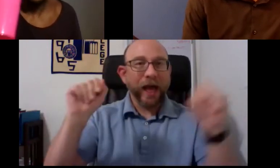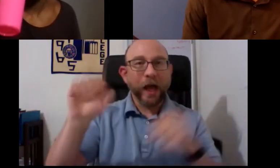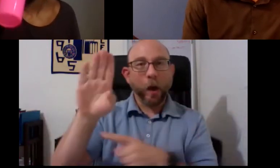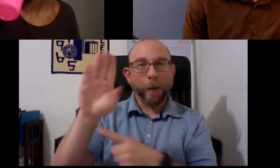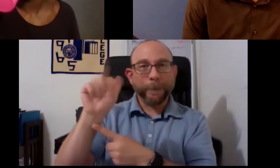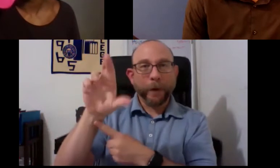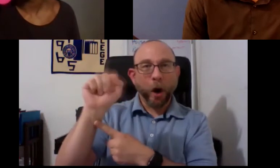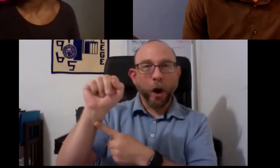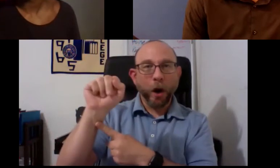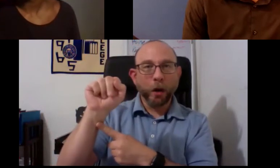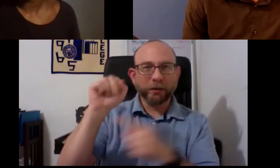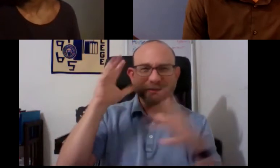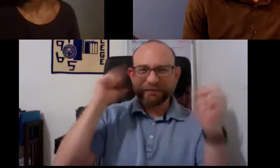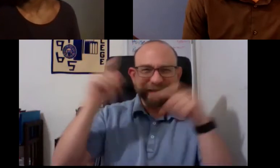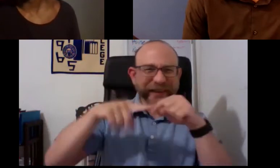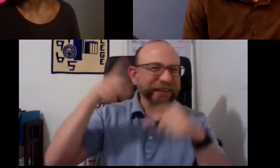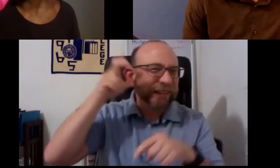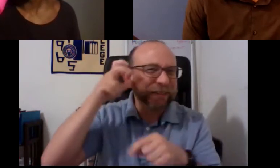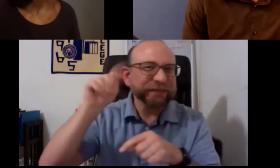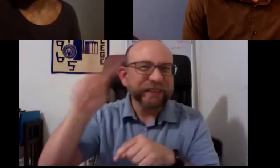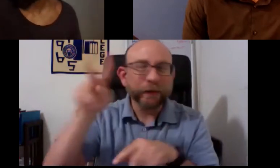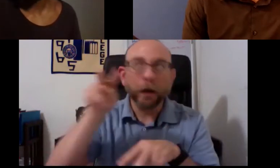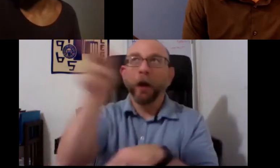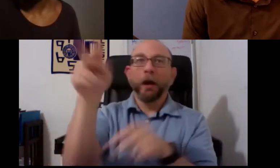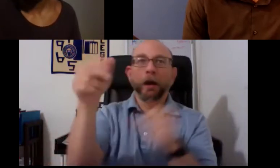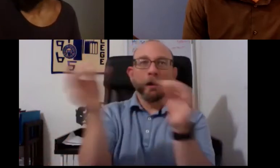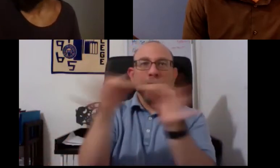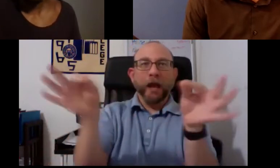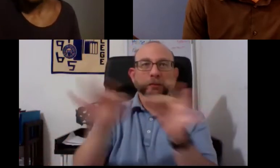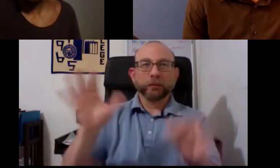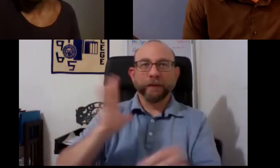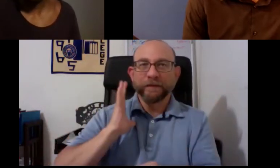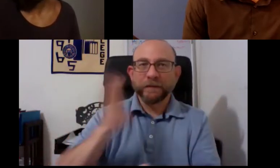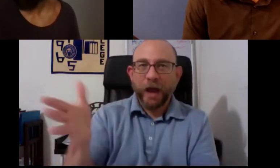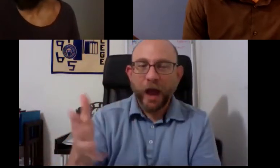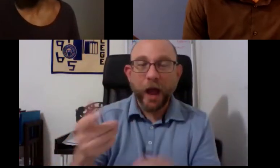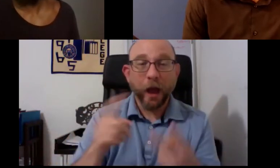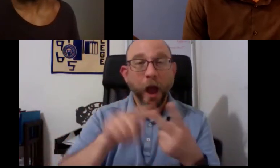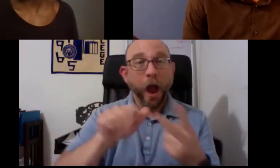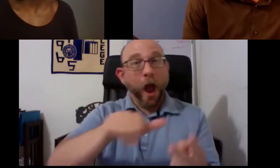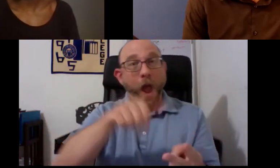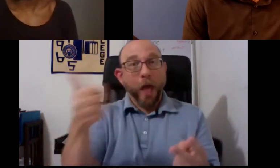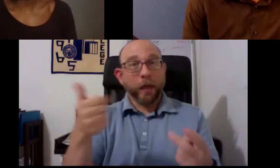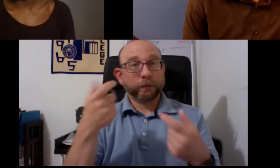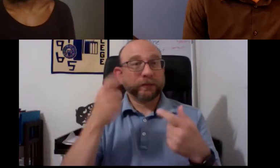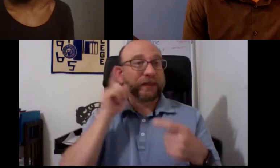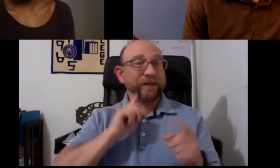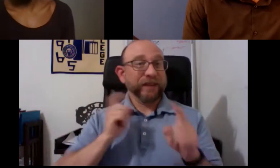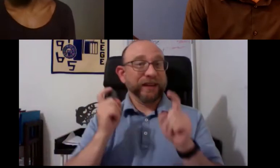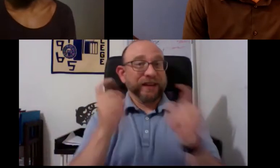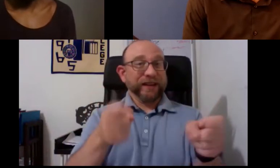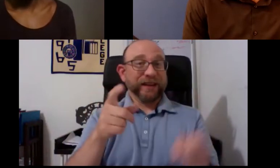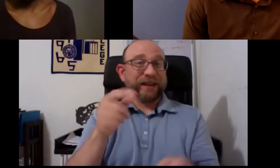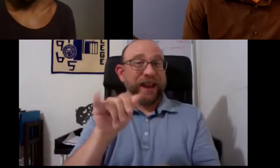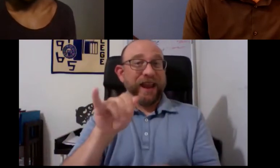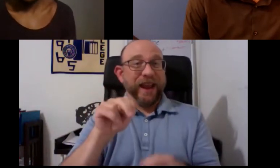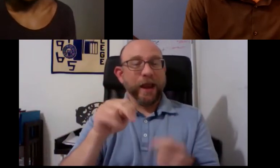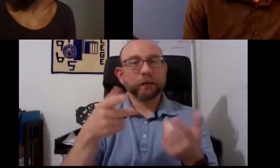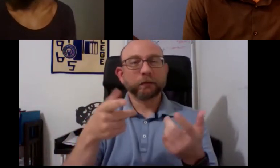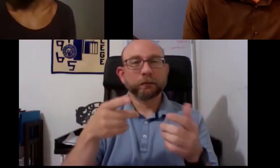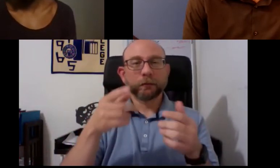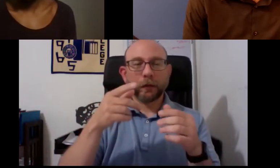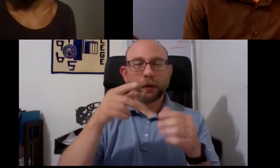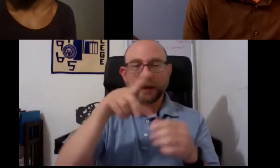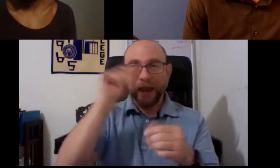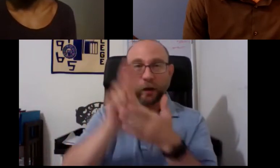second language learners. It's used for other people who can't hear well, or in places like bars where there's a lot of background